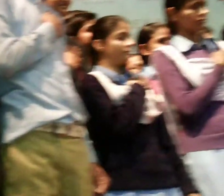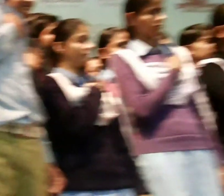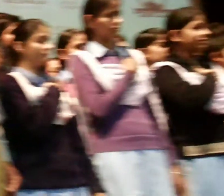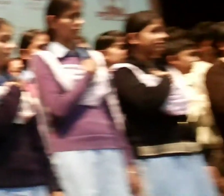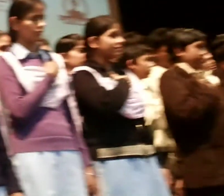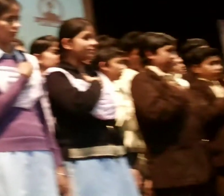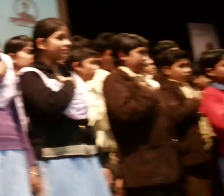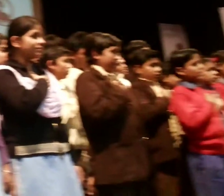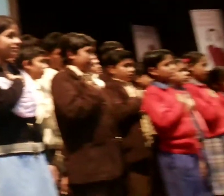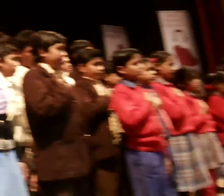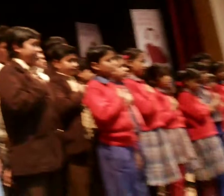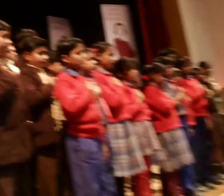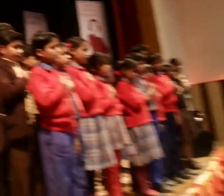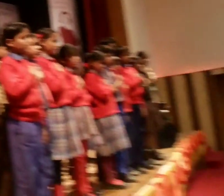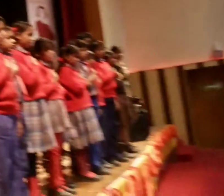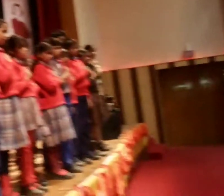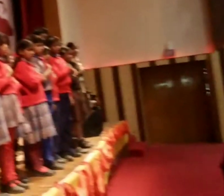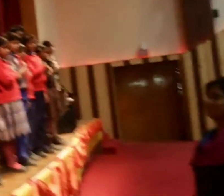a connection